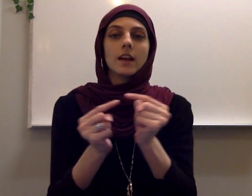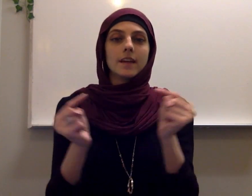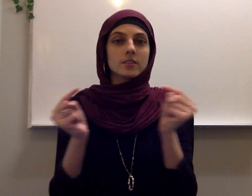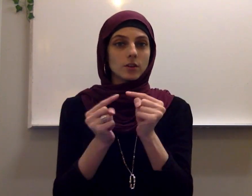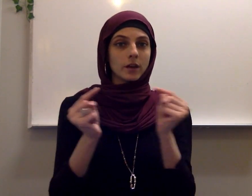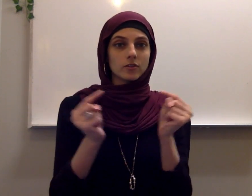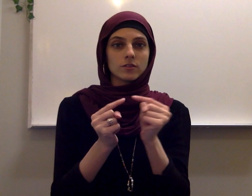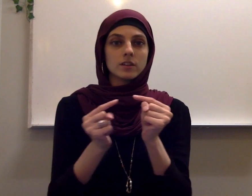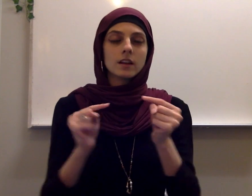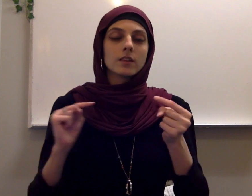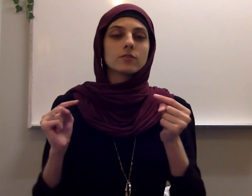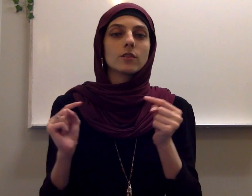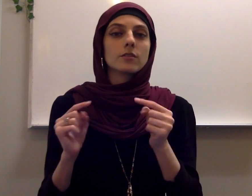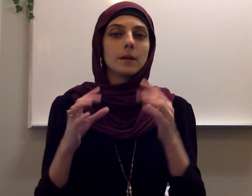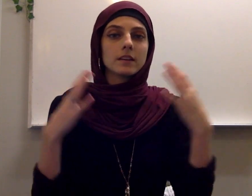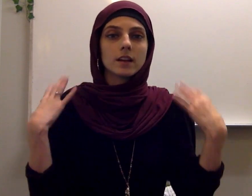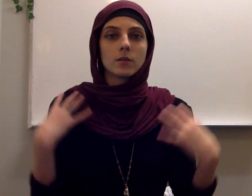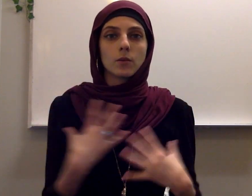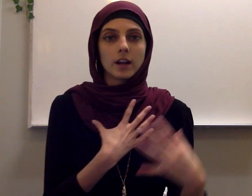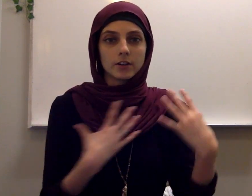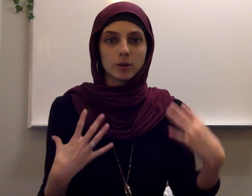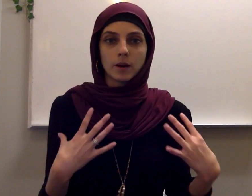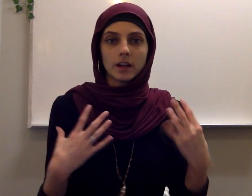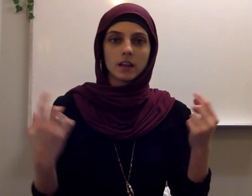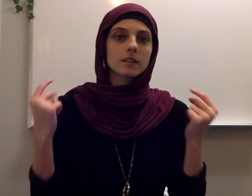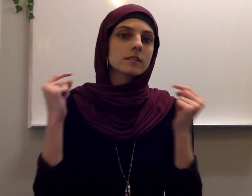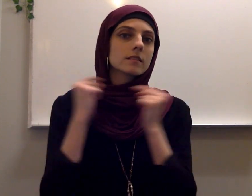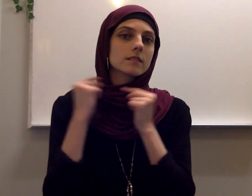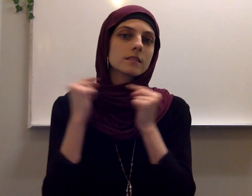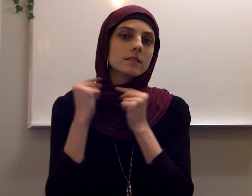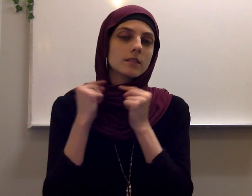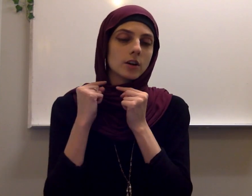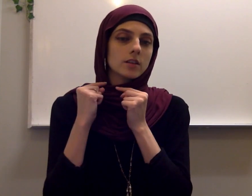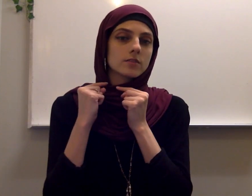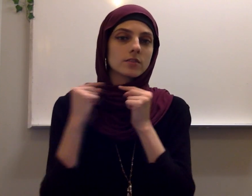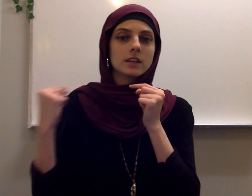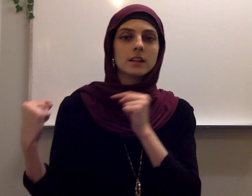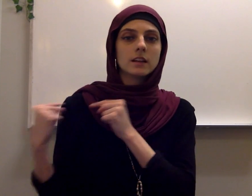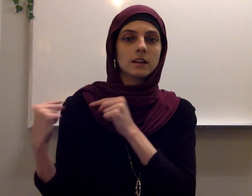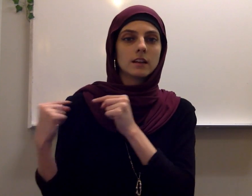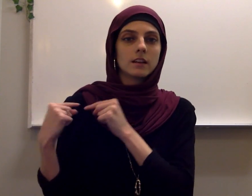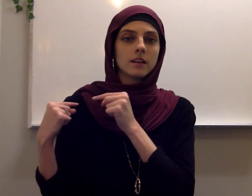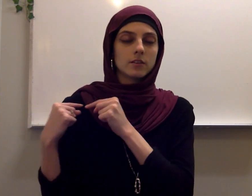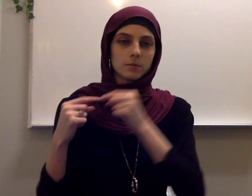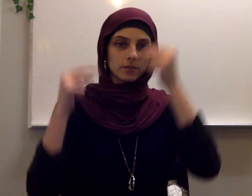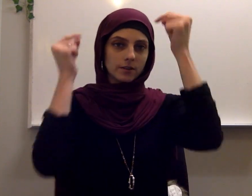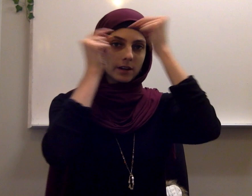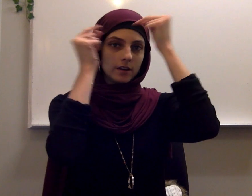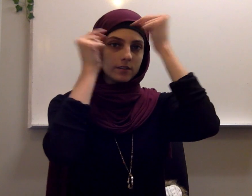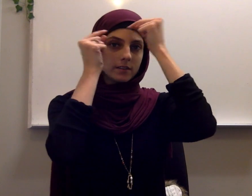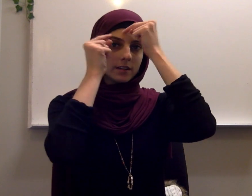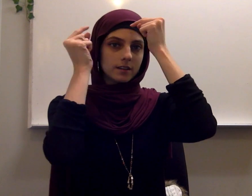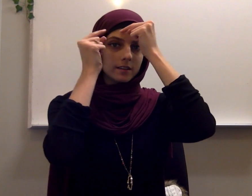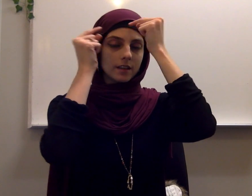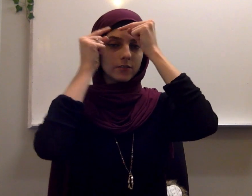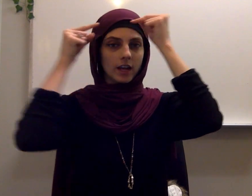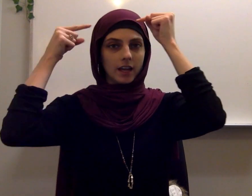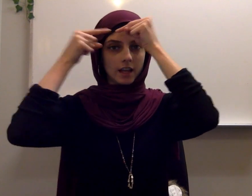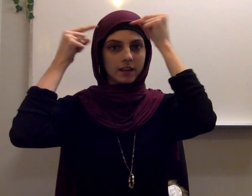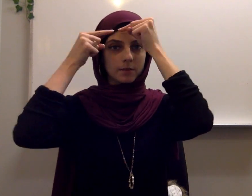that's locational. So depending on where on your body hurts, you can move it around. Sign for headache, pain